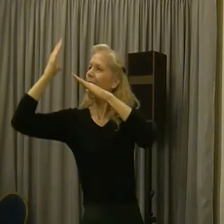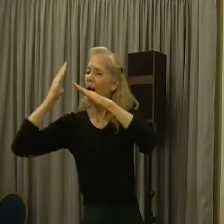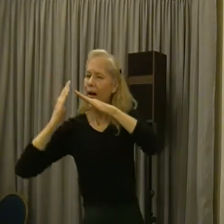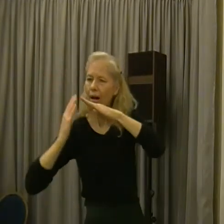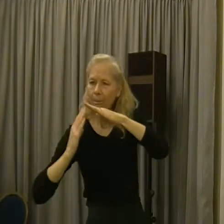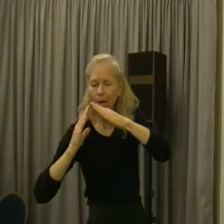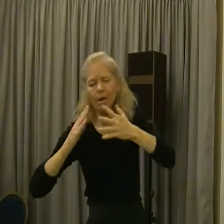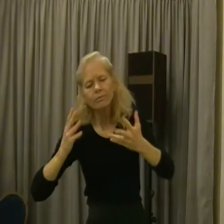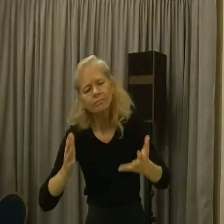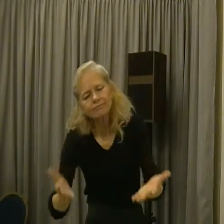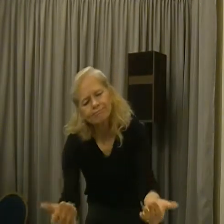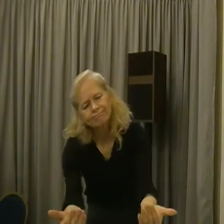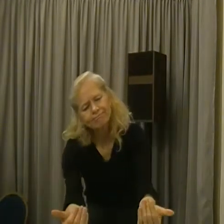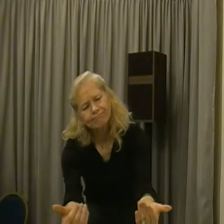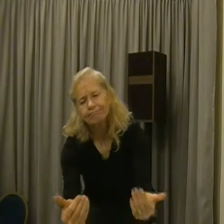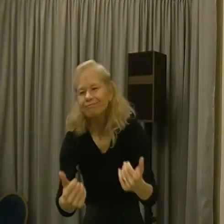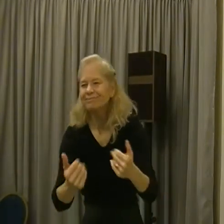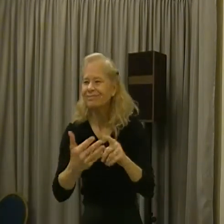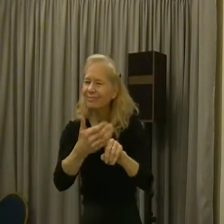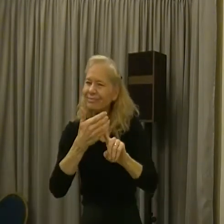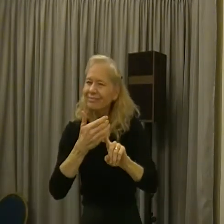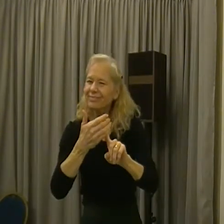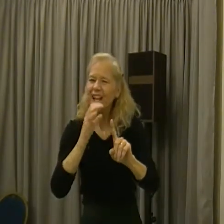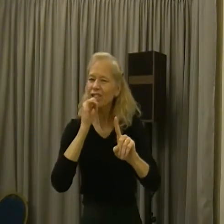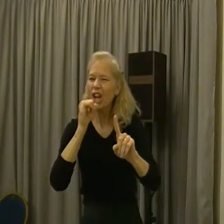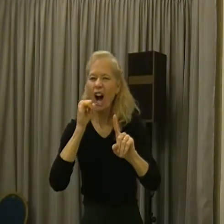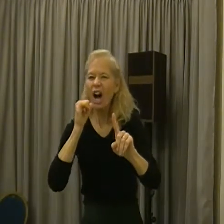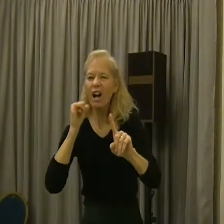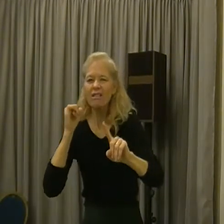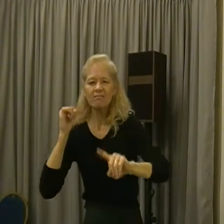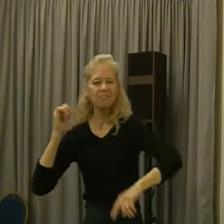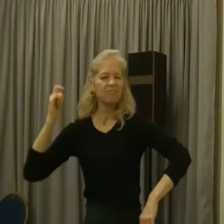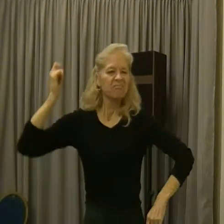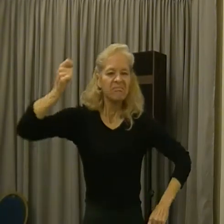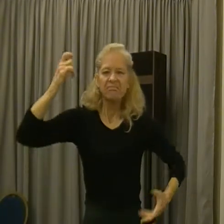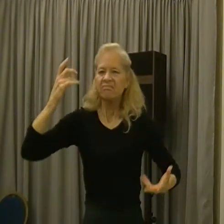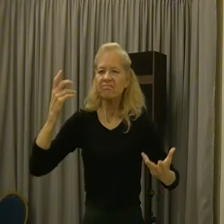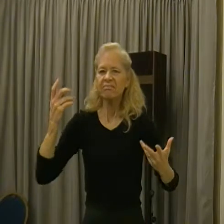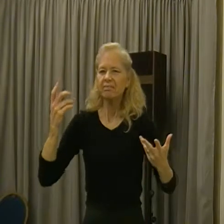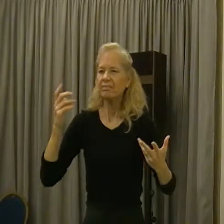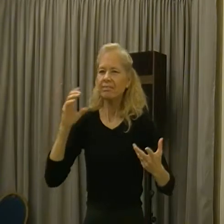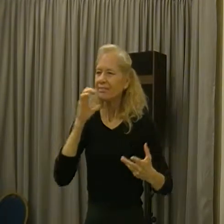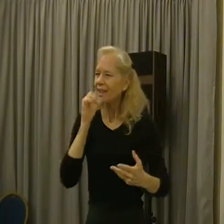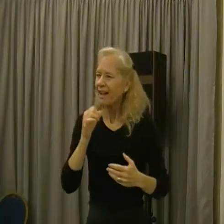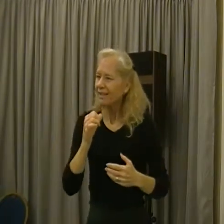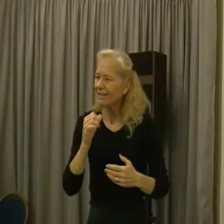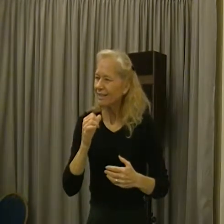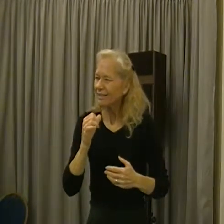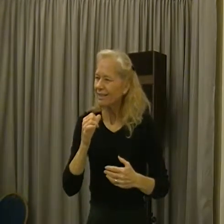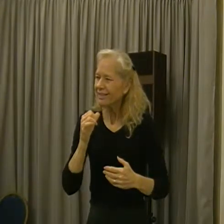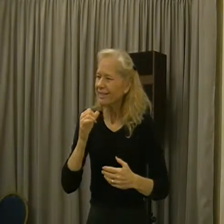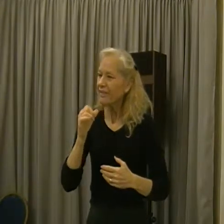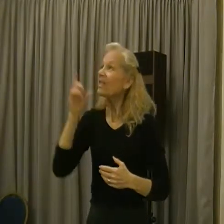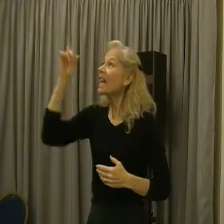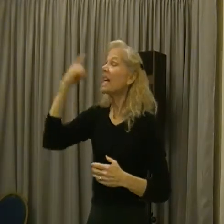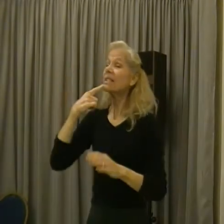with. That's what he says. Rejoice, he says there, I am the Lord. That's